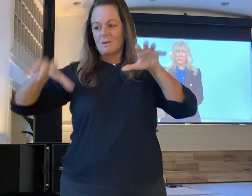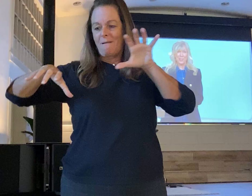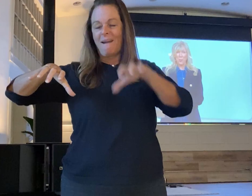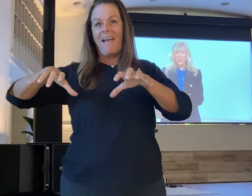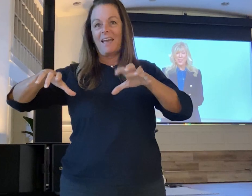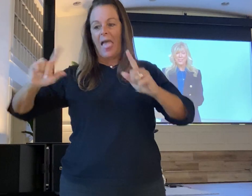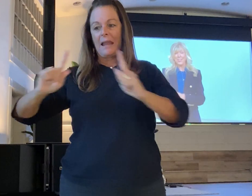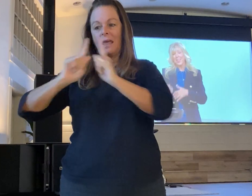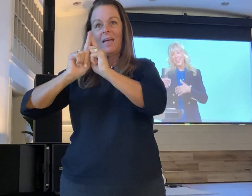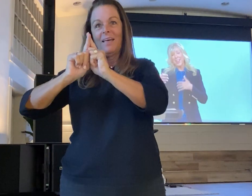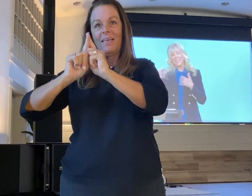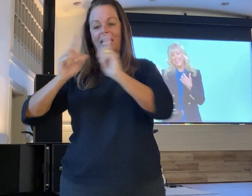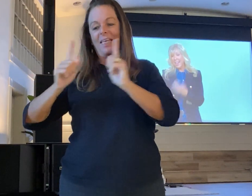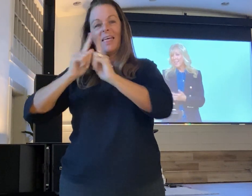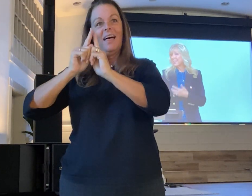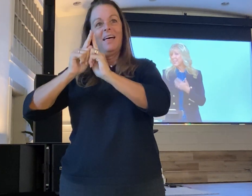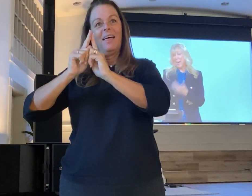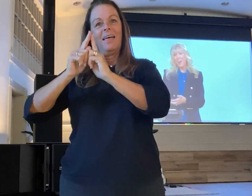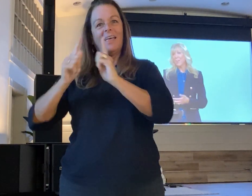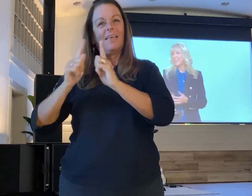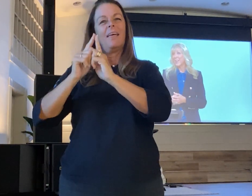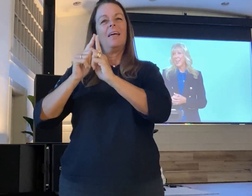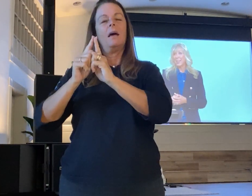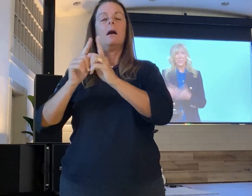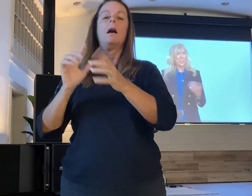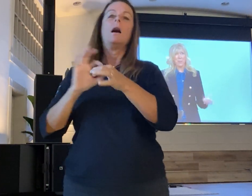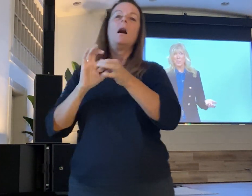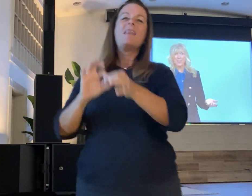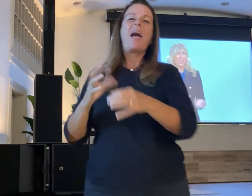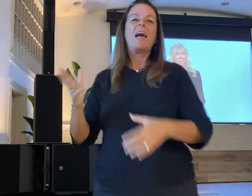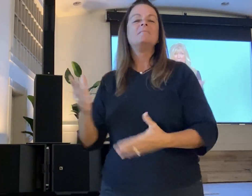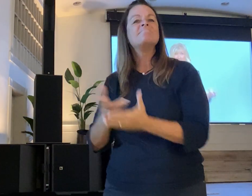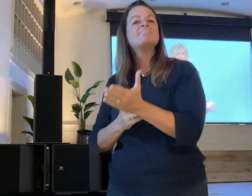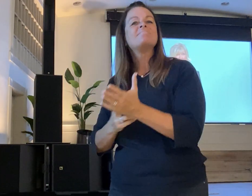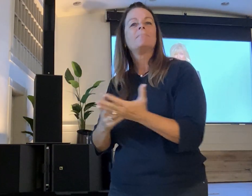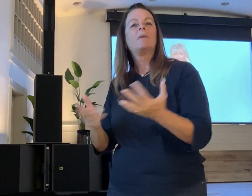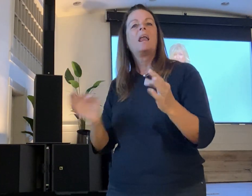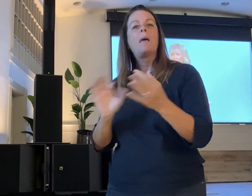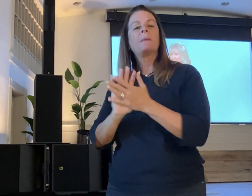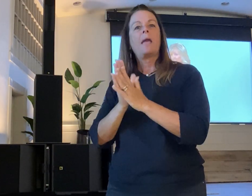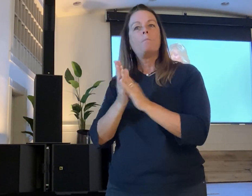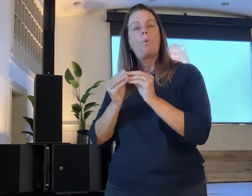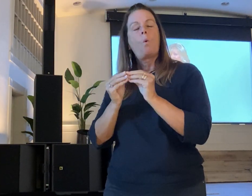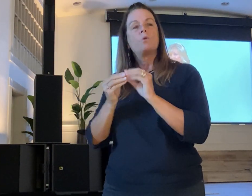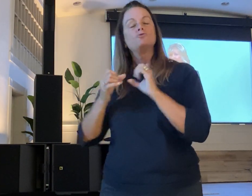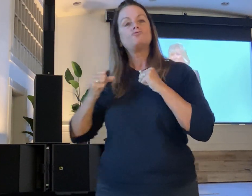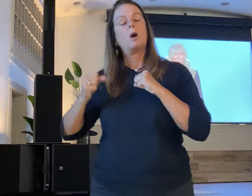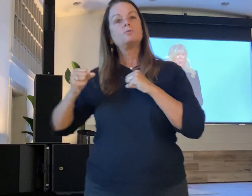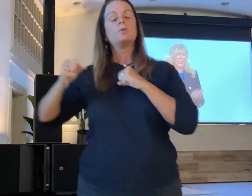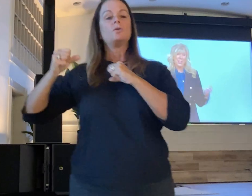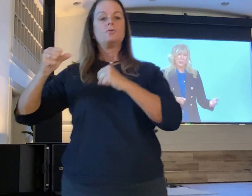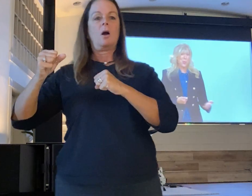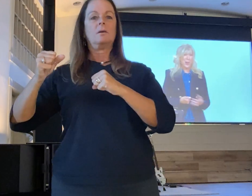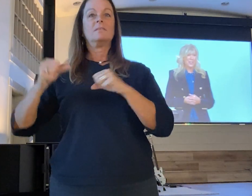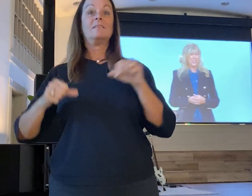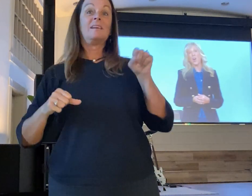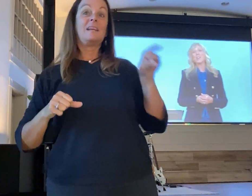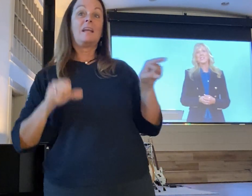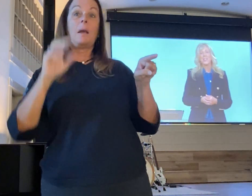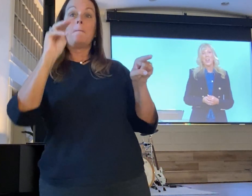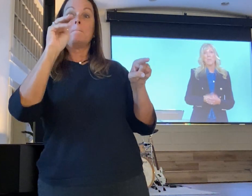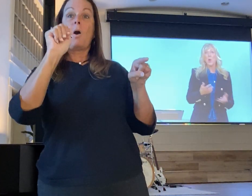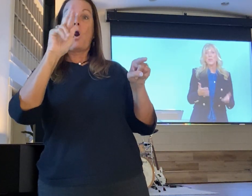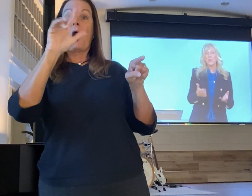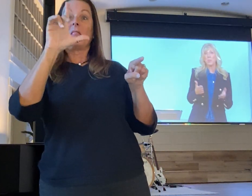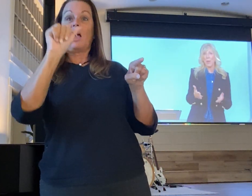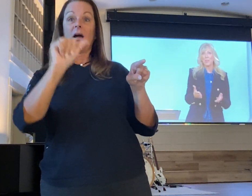somebody else was there with us, and that they cared, and for some reason our faith kind of grew stronger through it. When Marla, in her